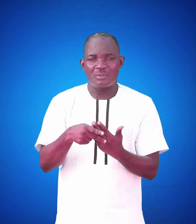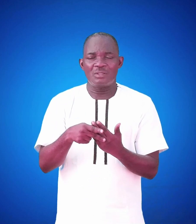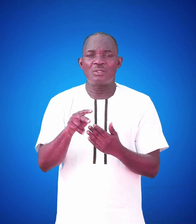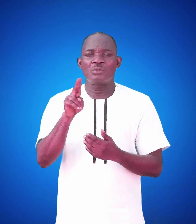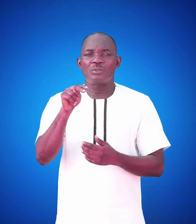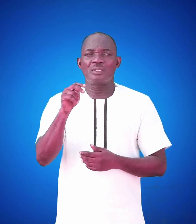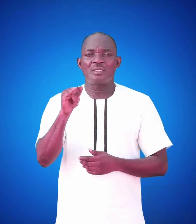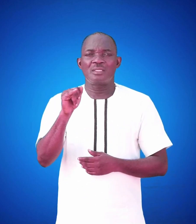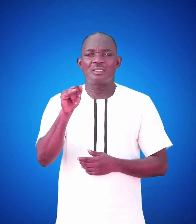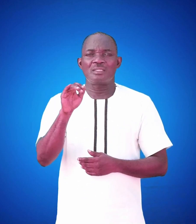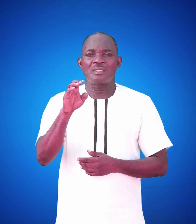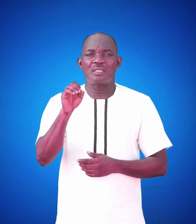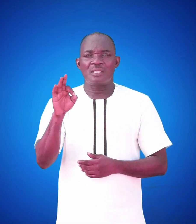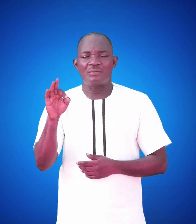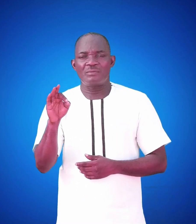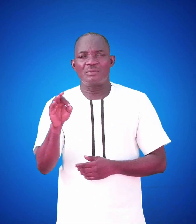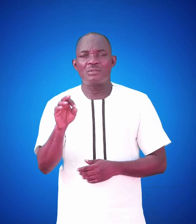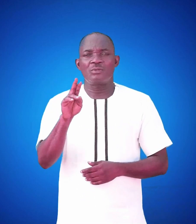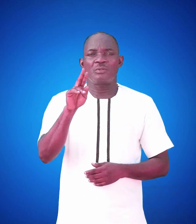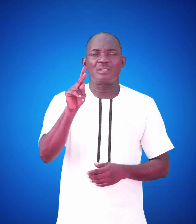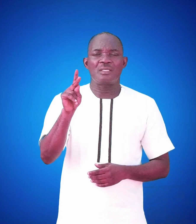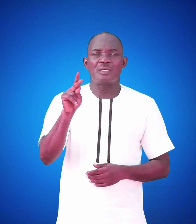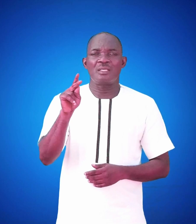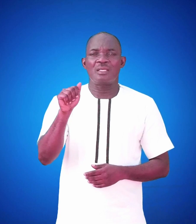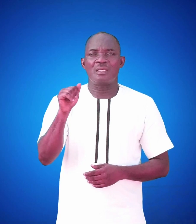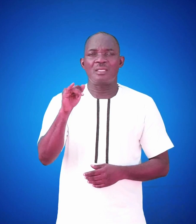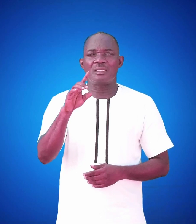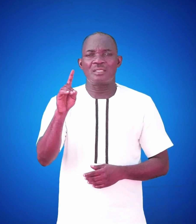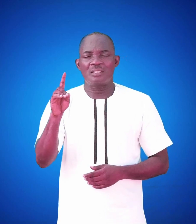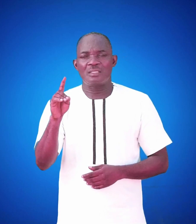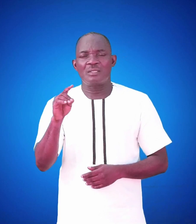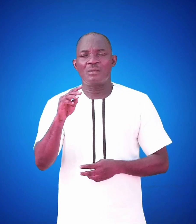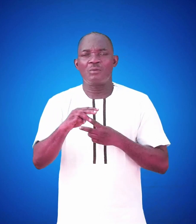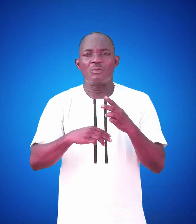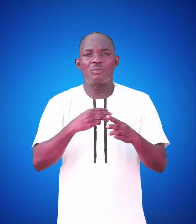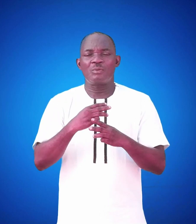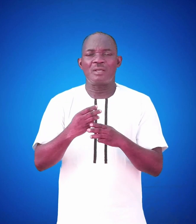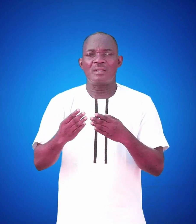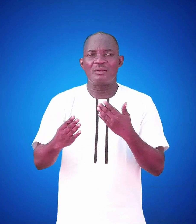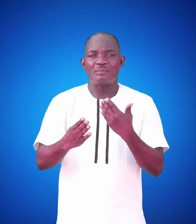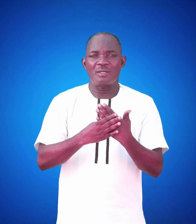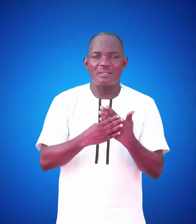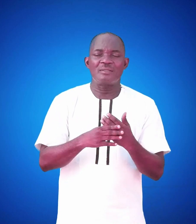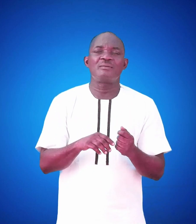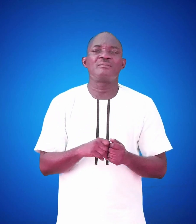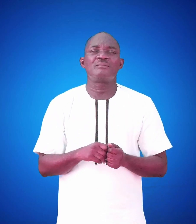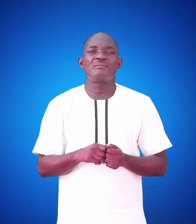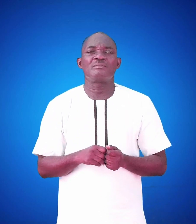UNICEF, UK Aid, World Bank.